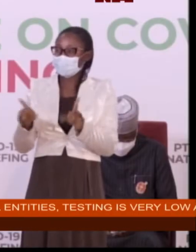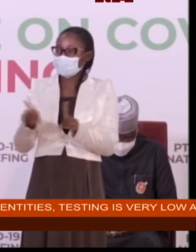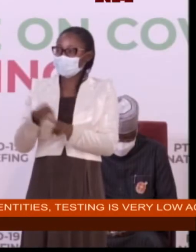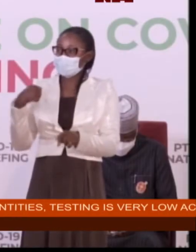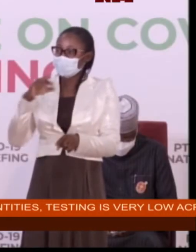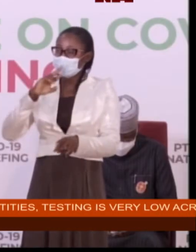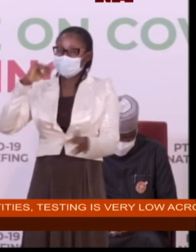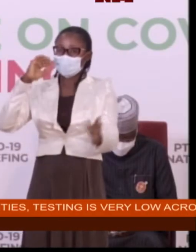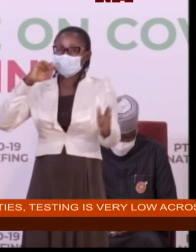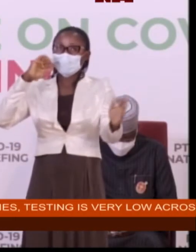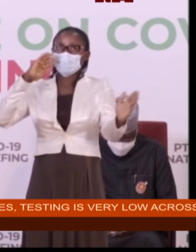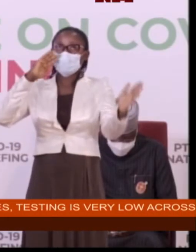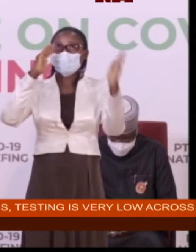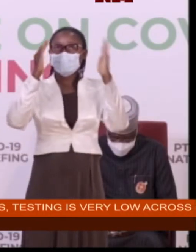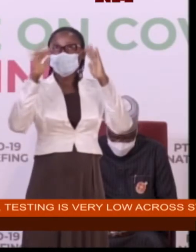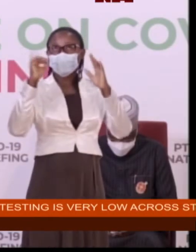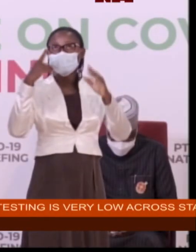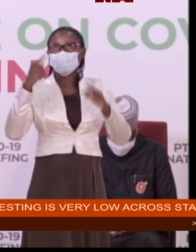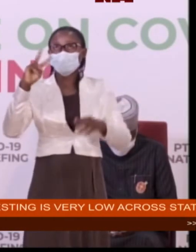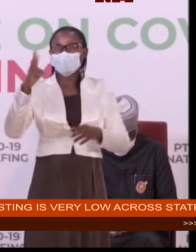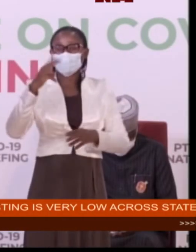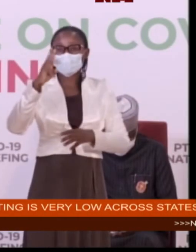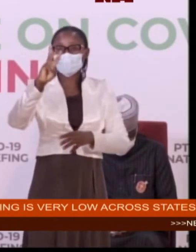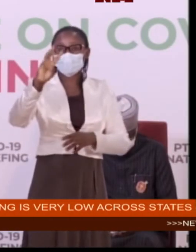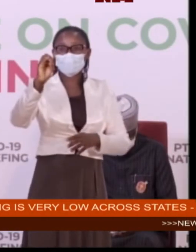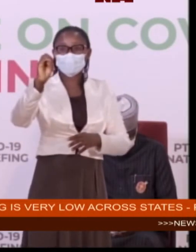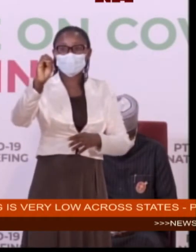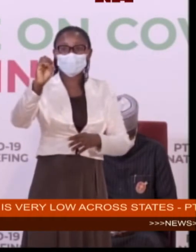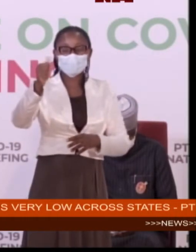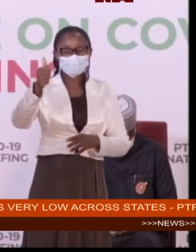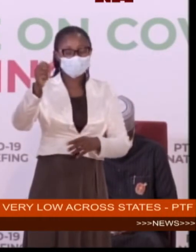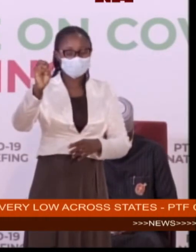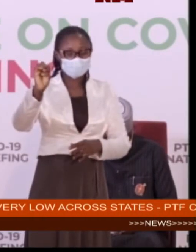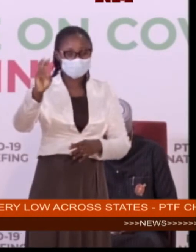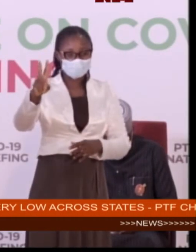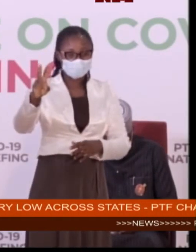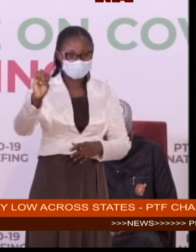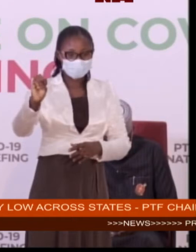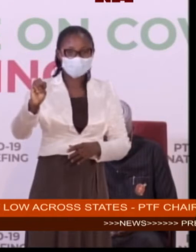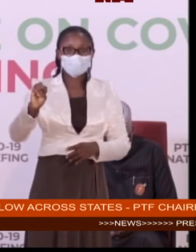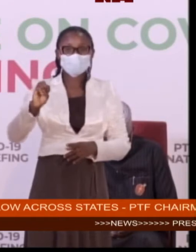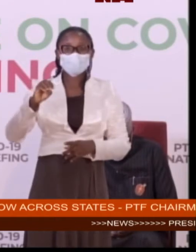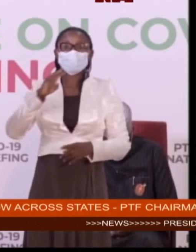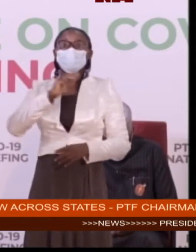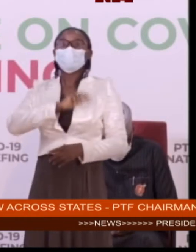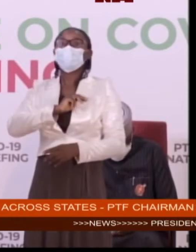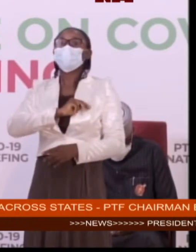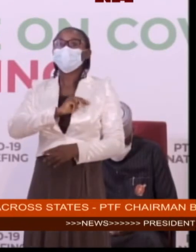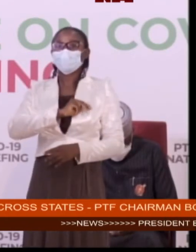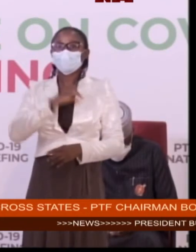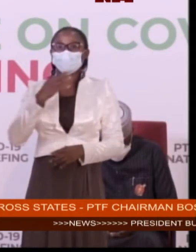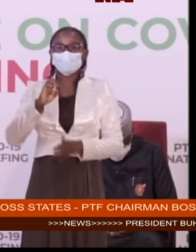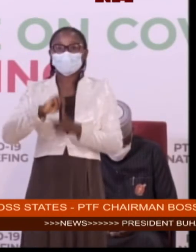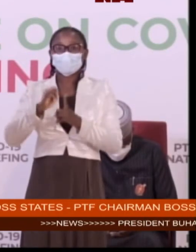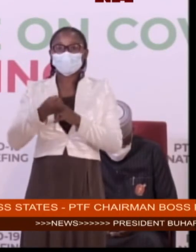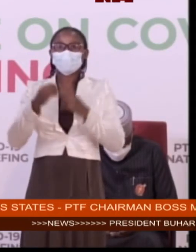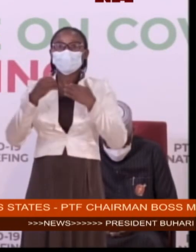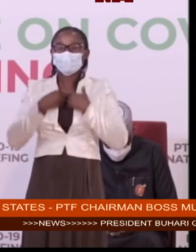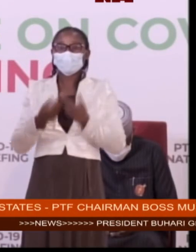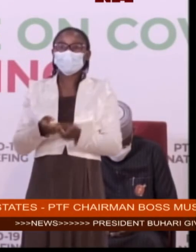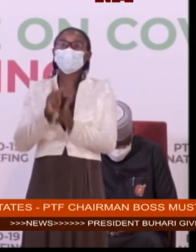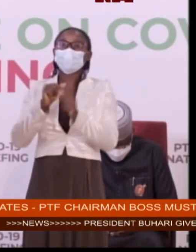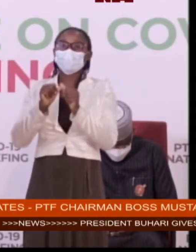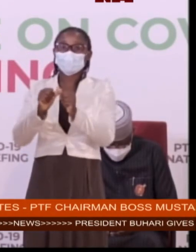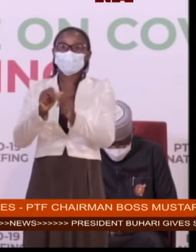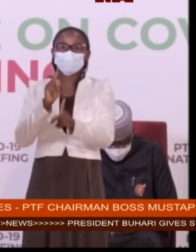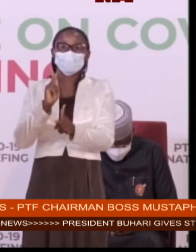As we're facing the second wave, of course, the Federal Minister of Environment, we're continuing to maintain our